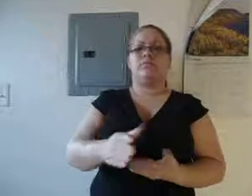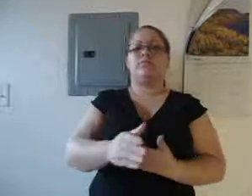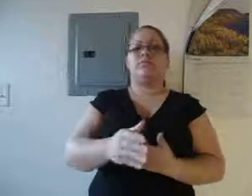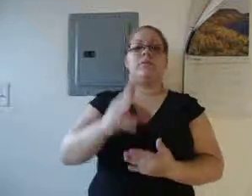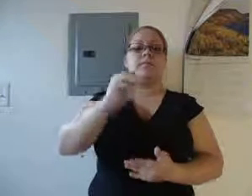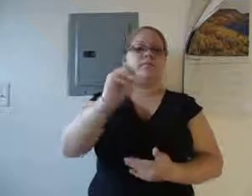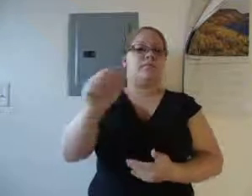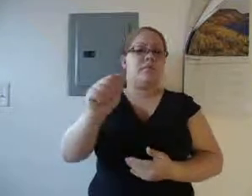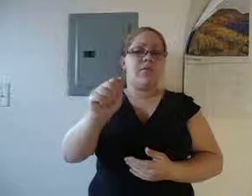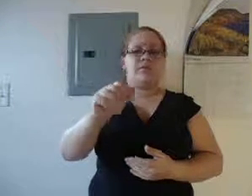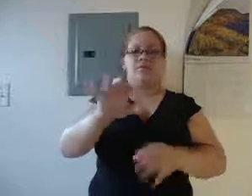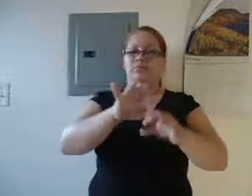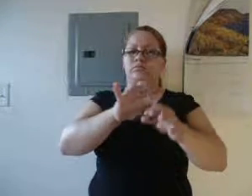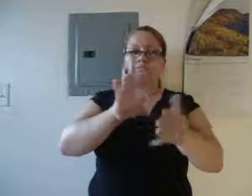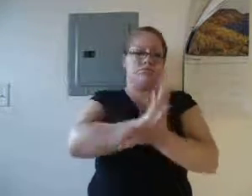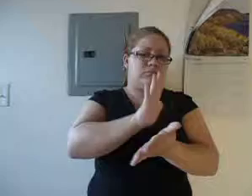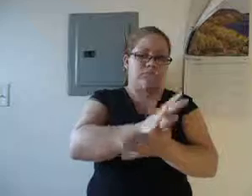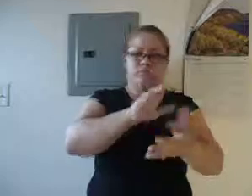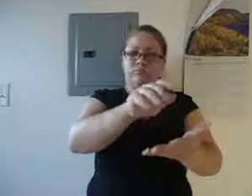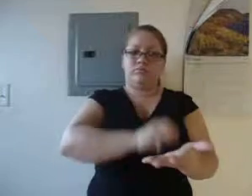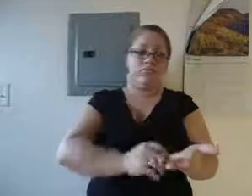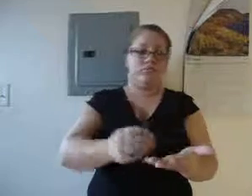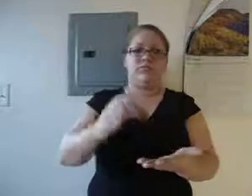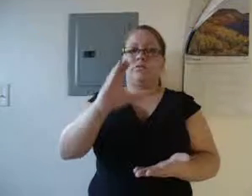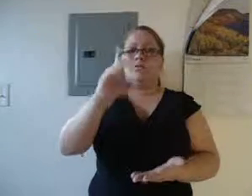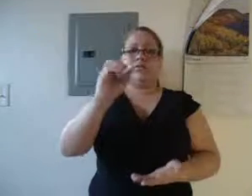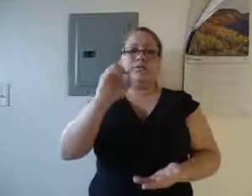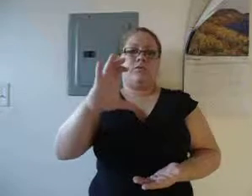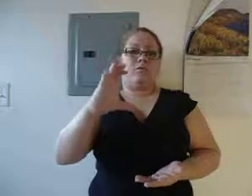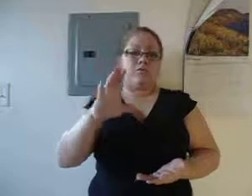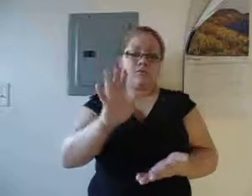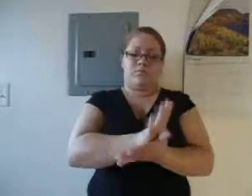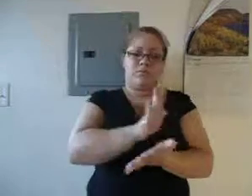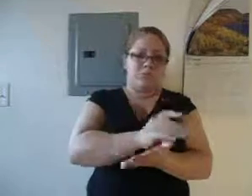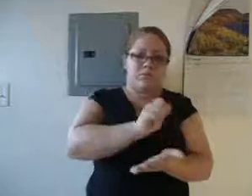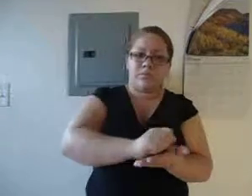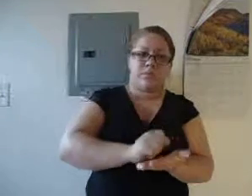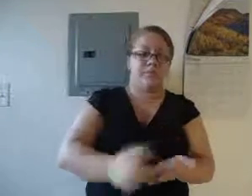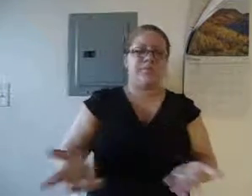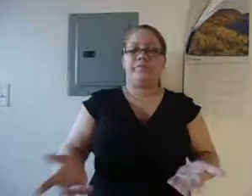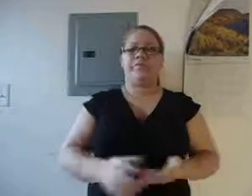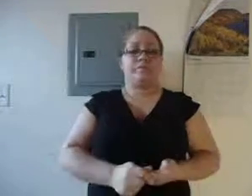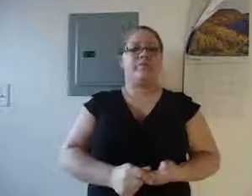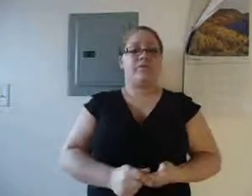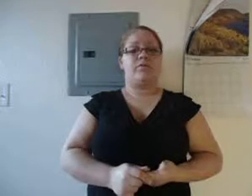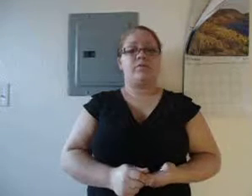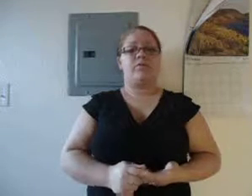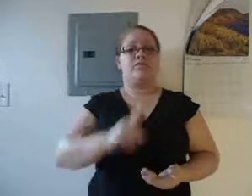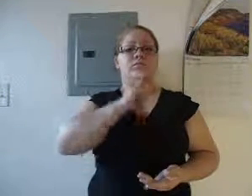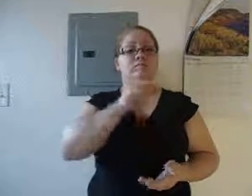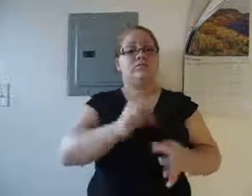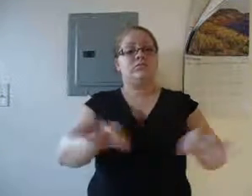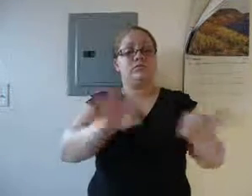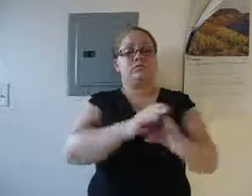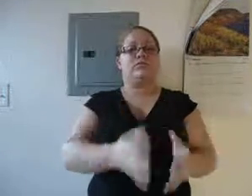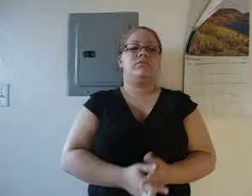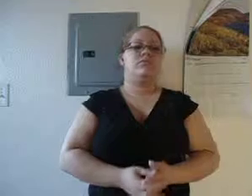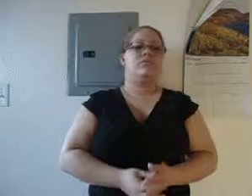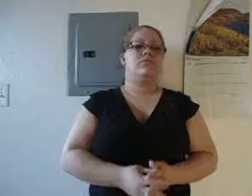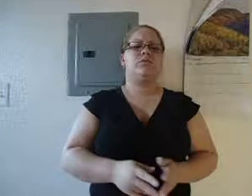into one cohesive piece at the end. So it's sort of like writing a little literature review, if you will. Certainly